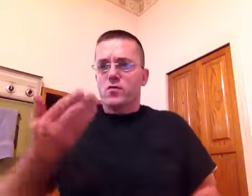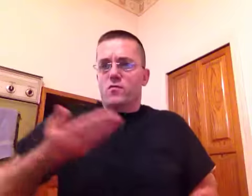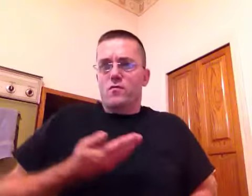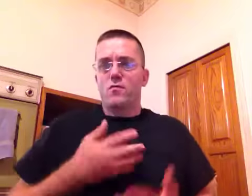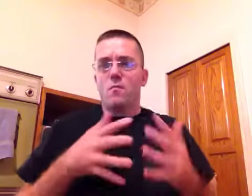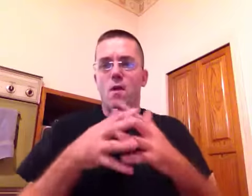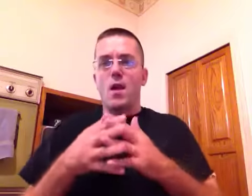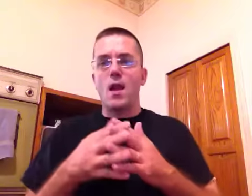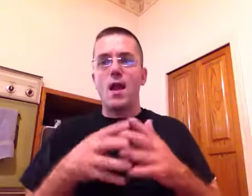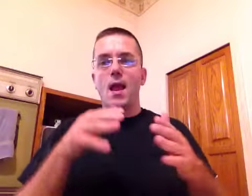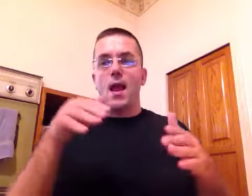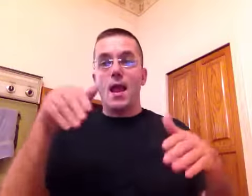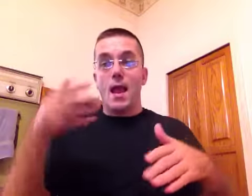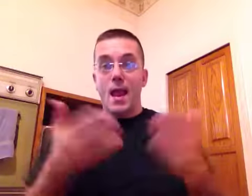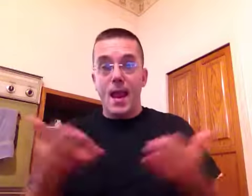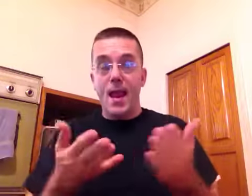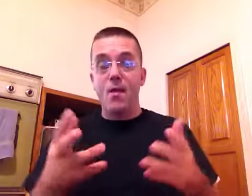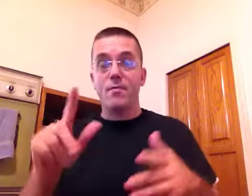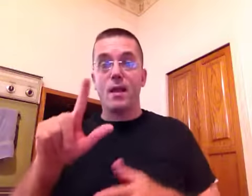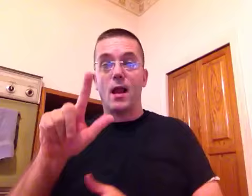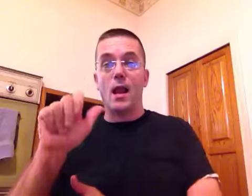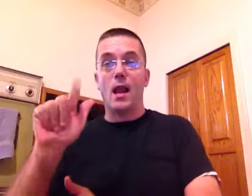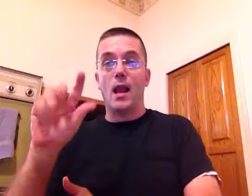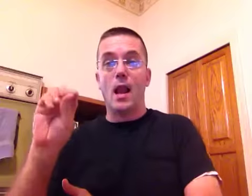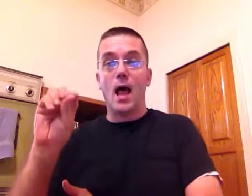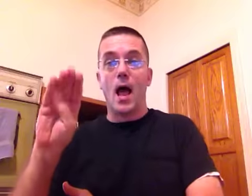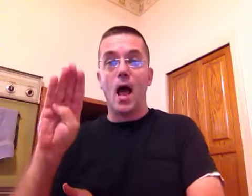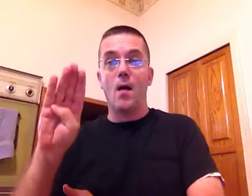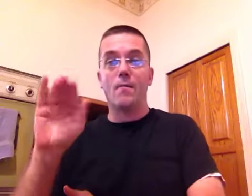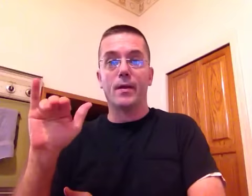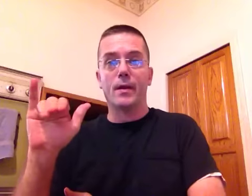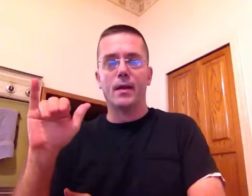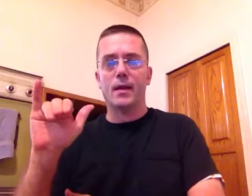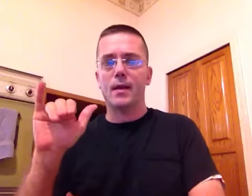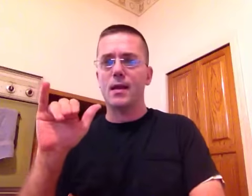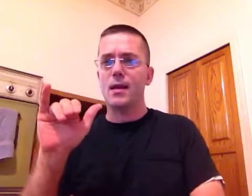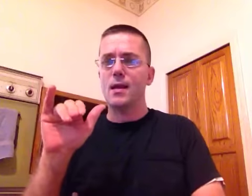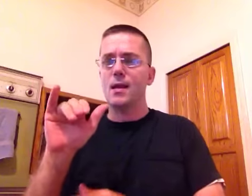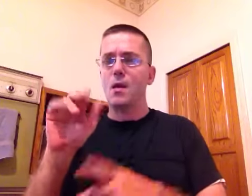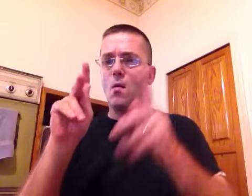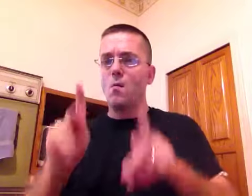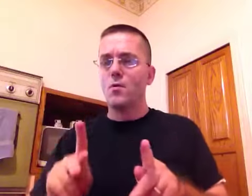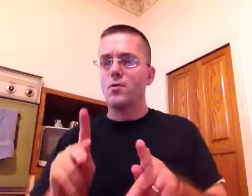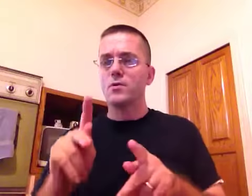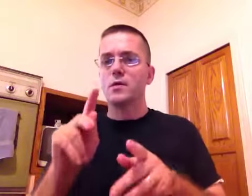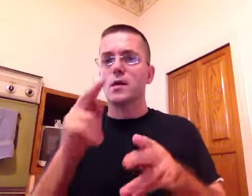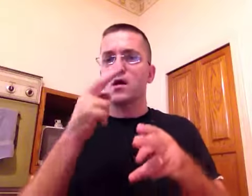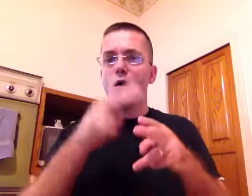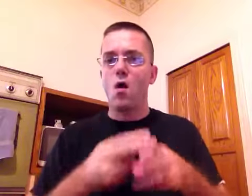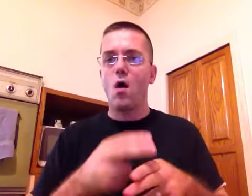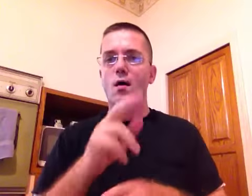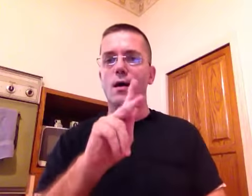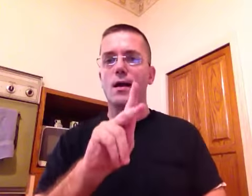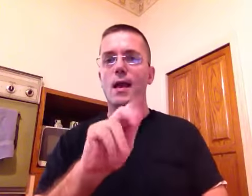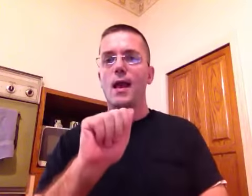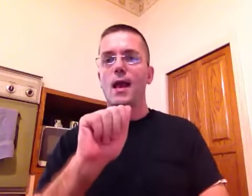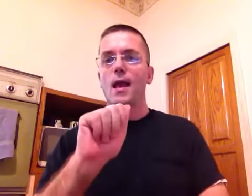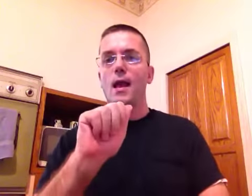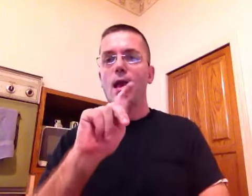the lobby of Financial Peace Plaza is Kathy. Hey, Kathy, how are you? Good. How are you, Dave? I am